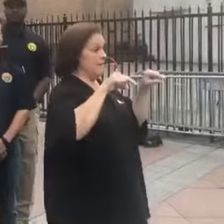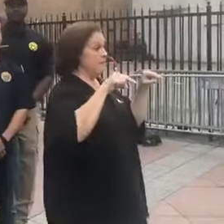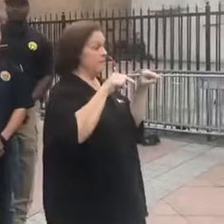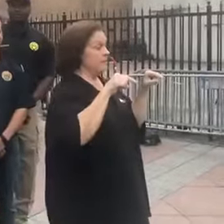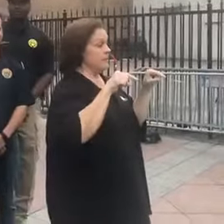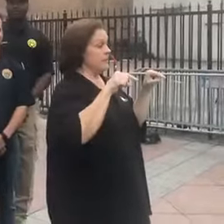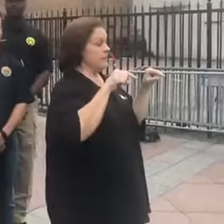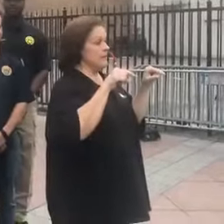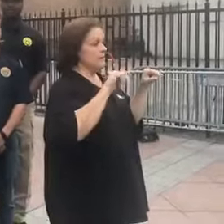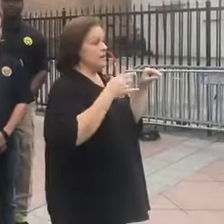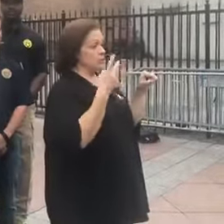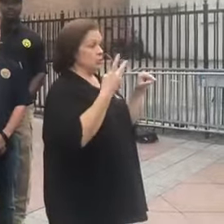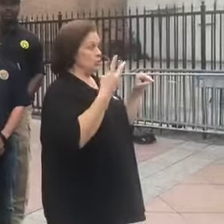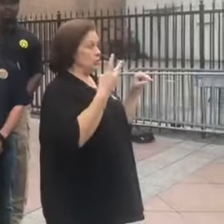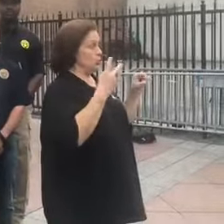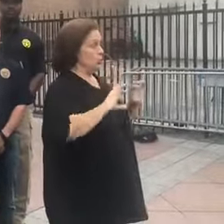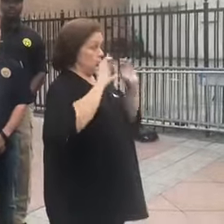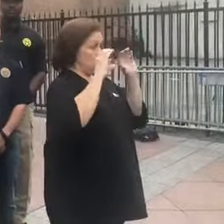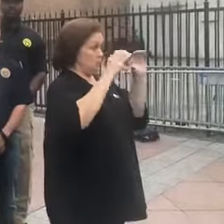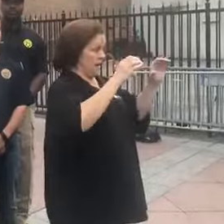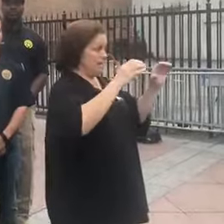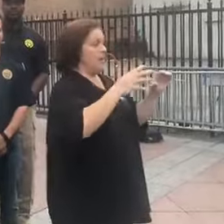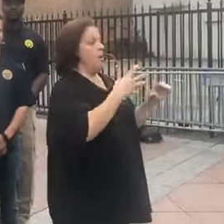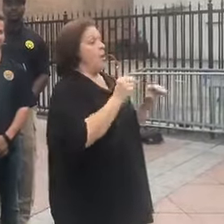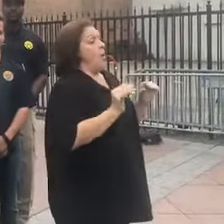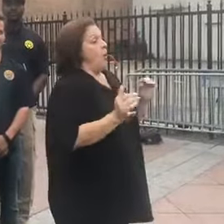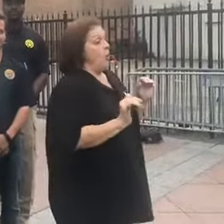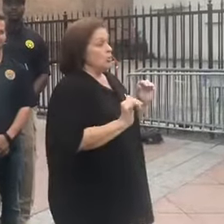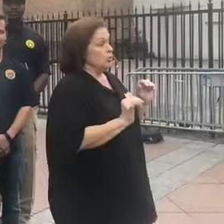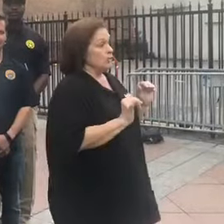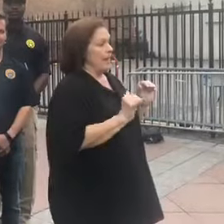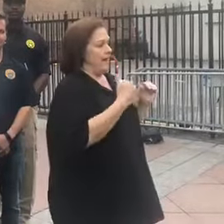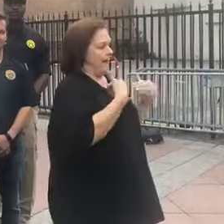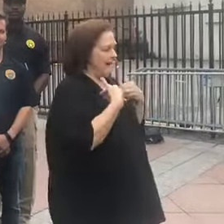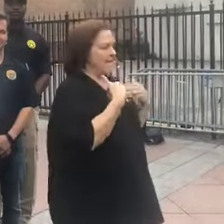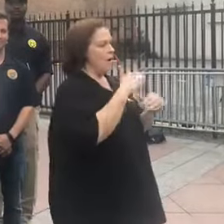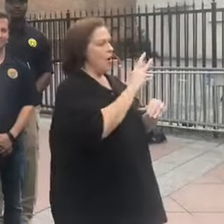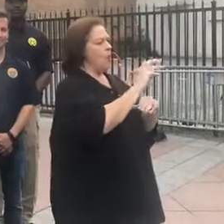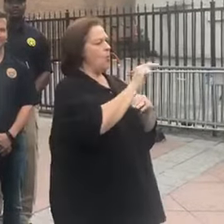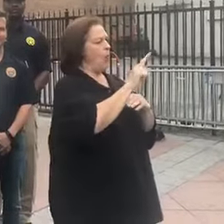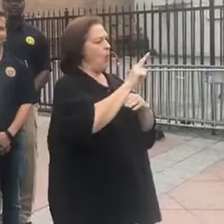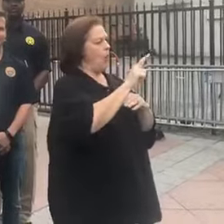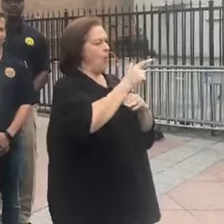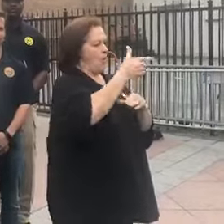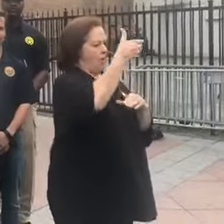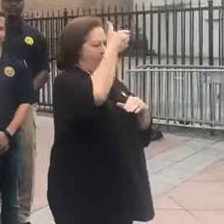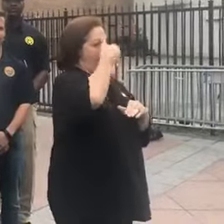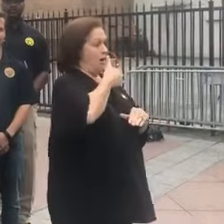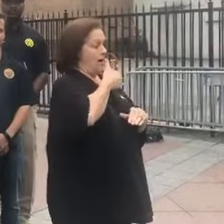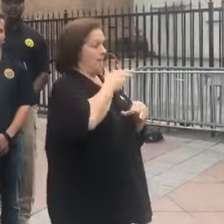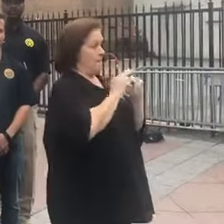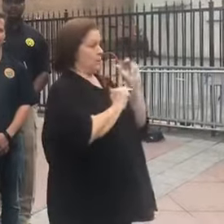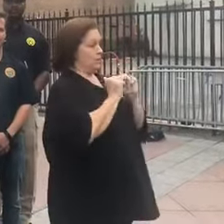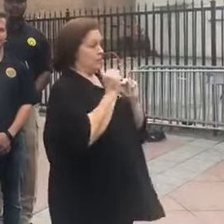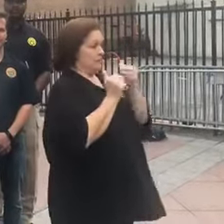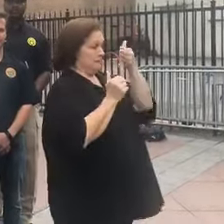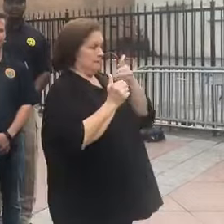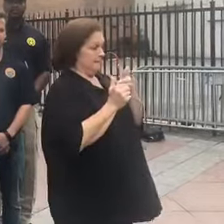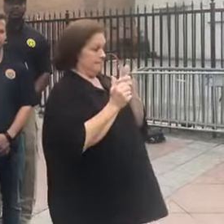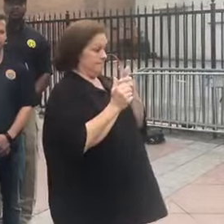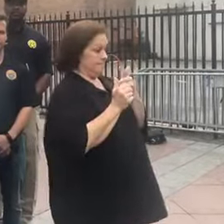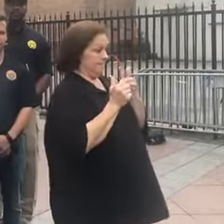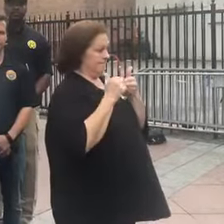the two crane towers. In addition to, there is a wall on the Alpha side, the front of the building, that pretty much